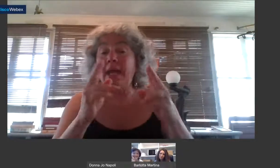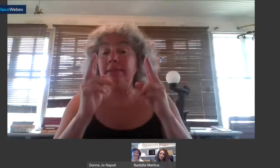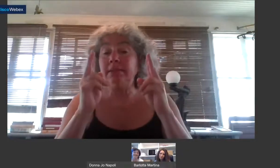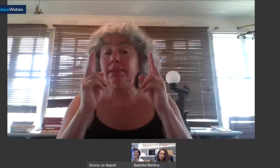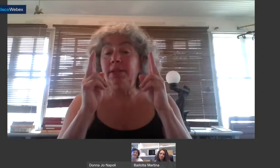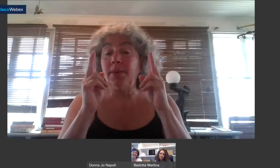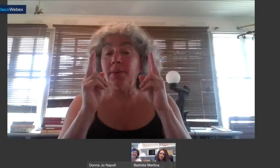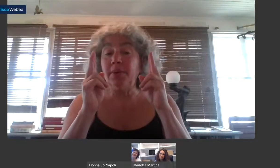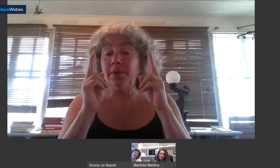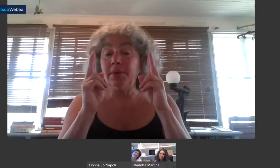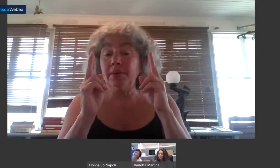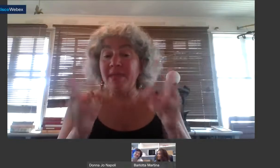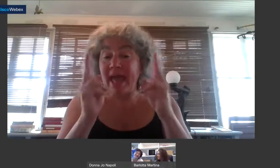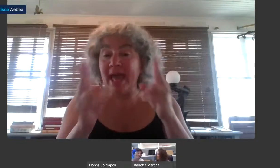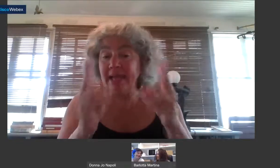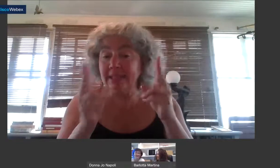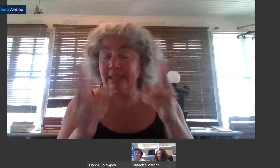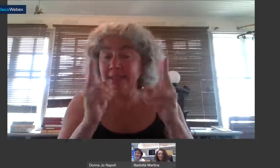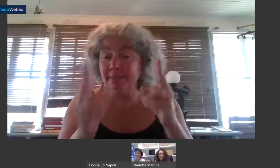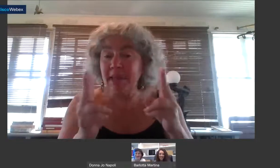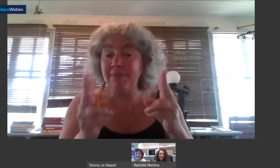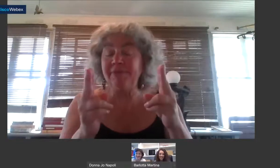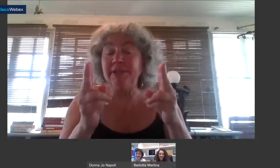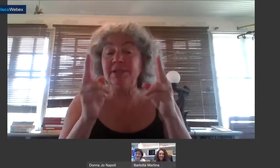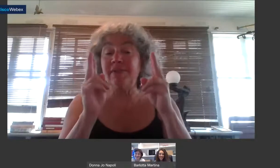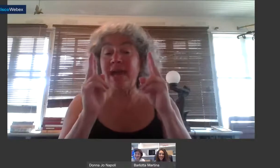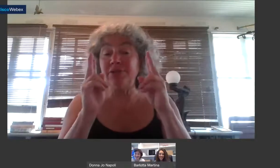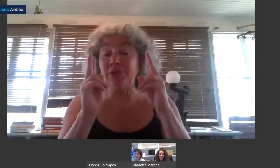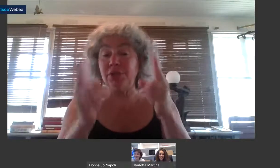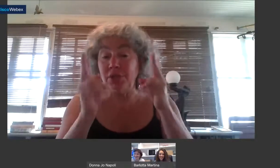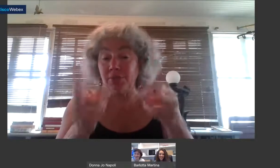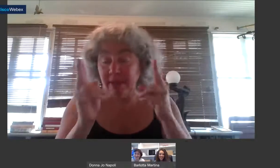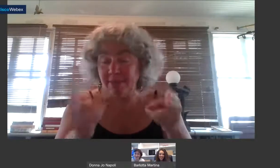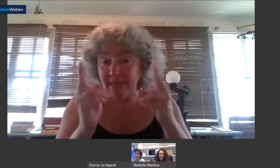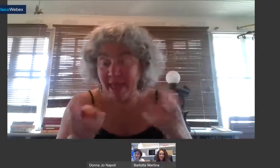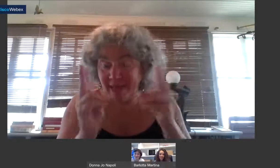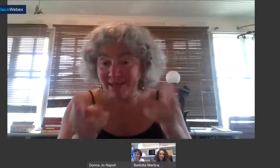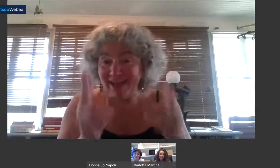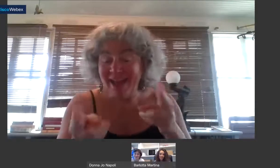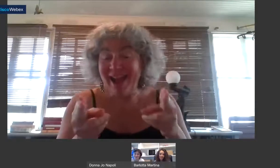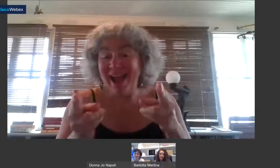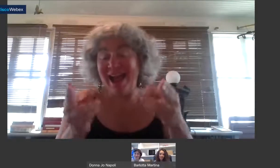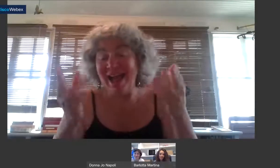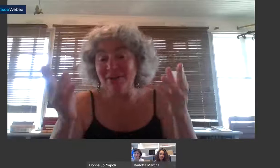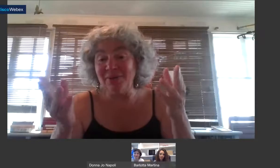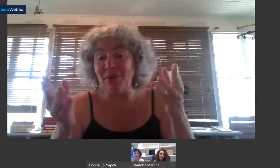And, you know, that maybe feels faster to you than that. I don't know.